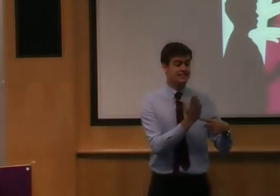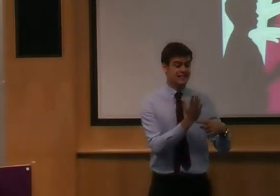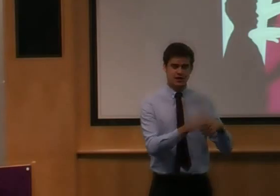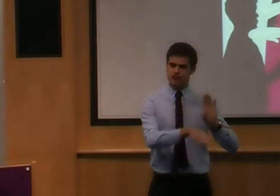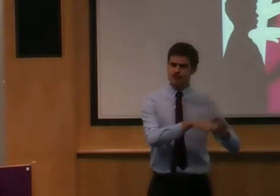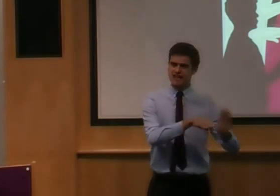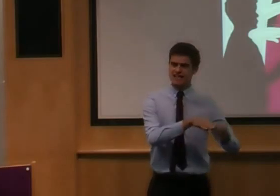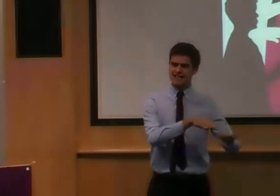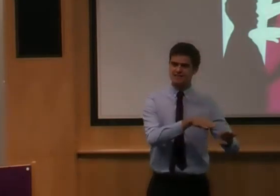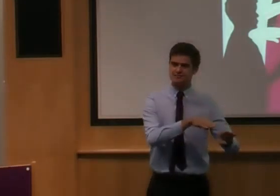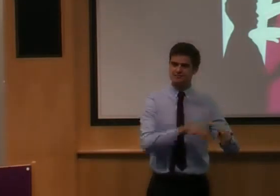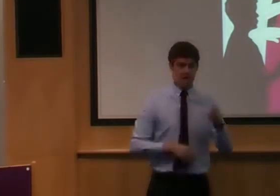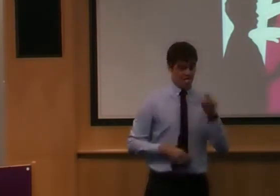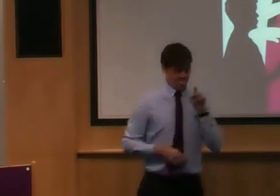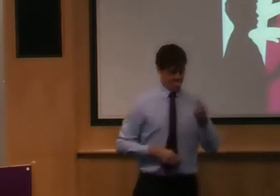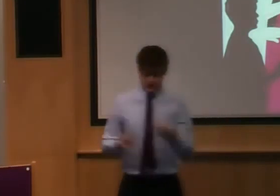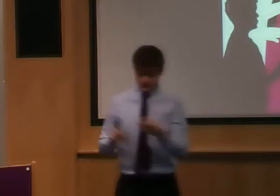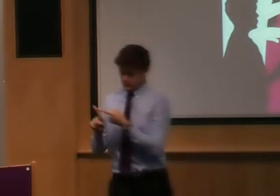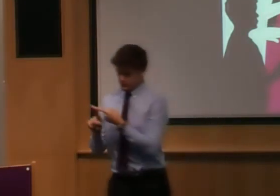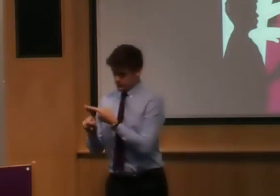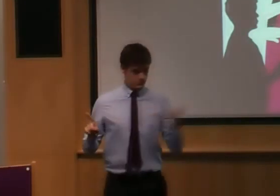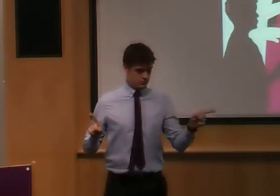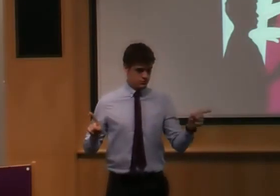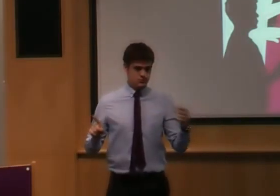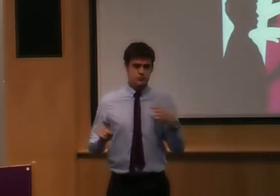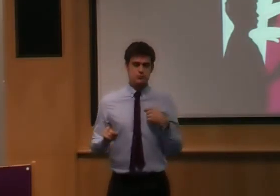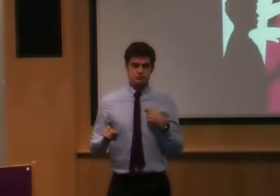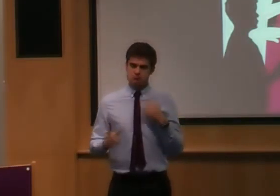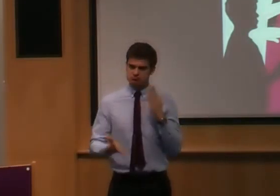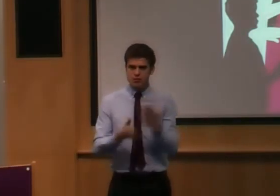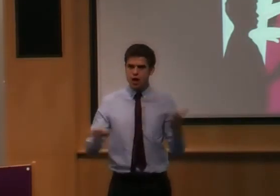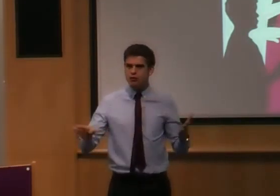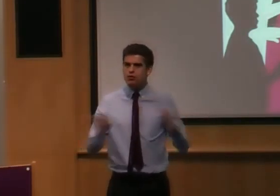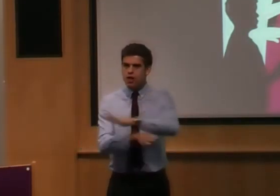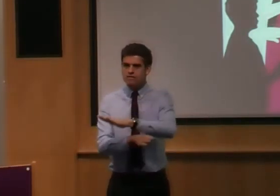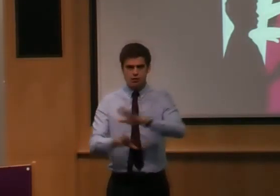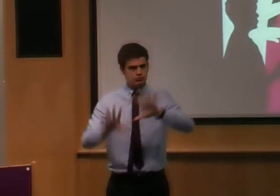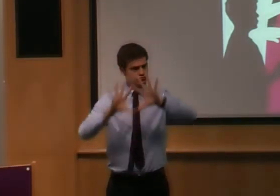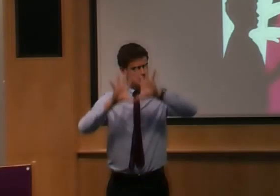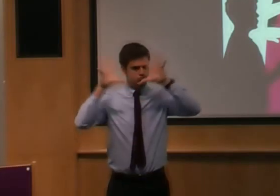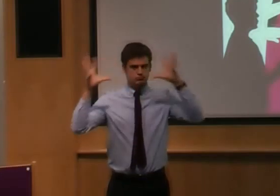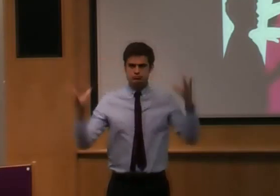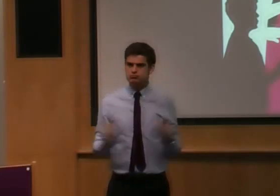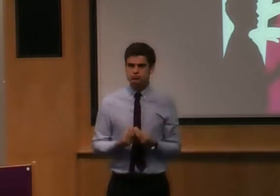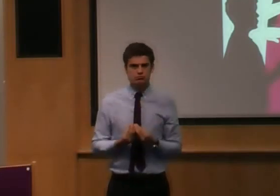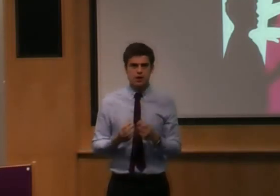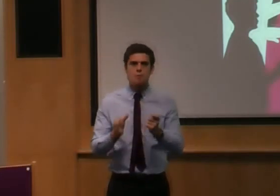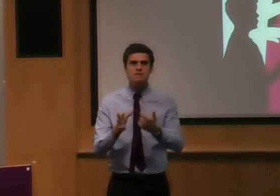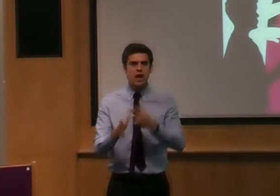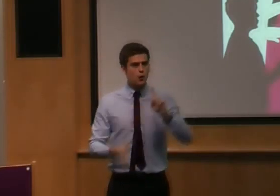and T, training. So political, social, cultural training. And the idea is that everything that we